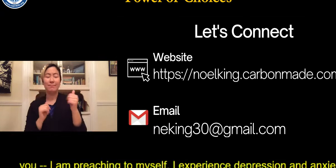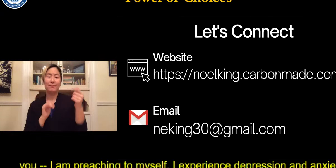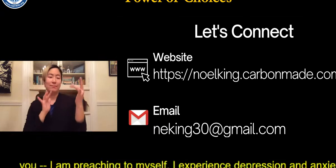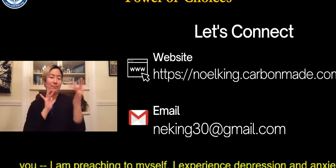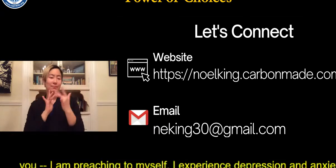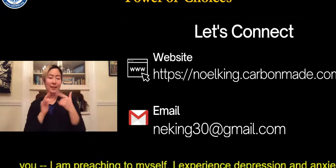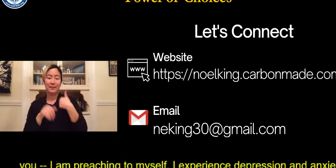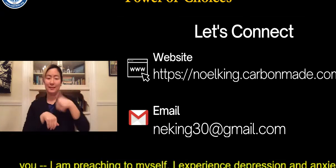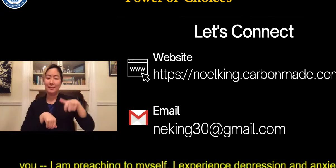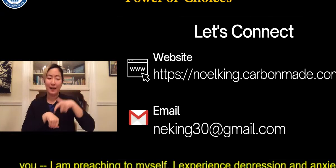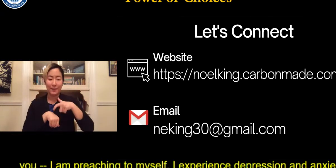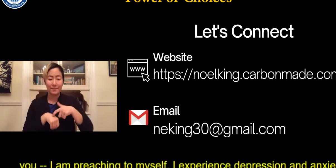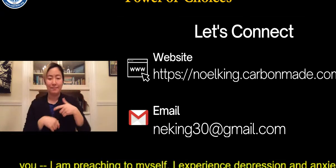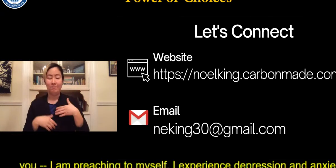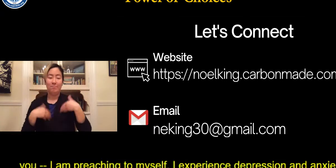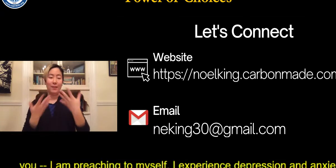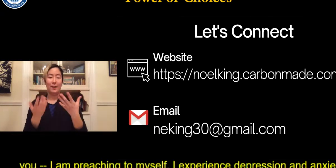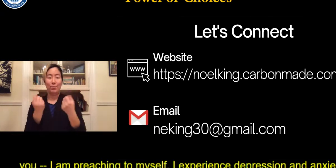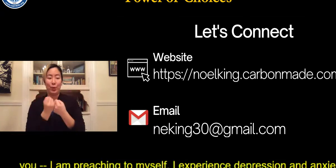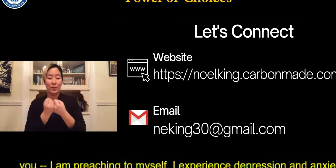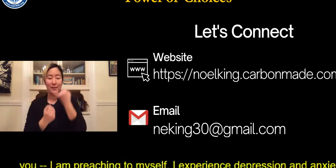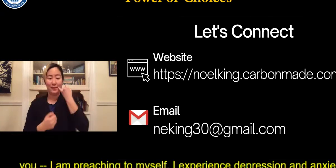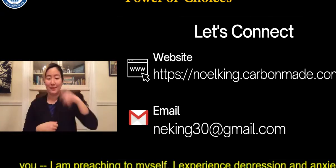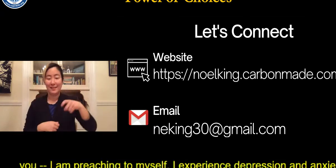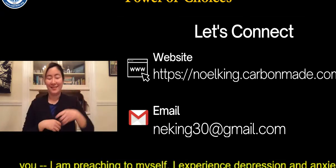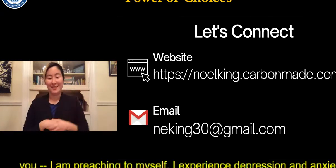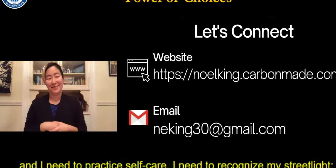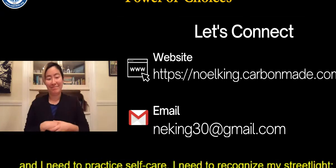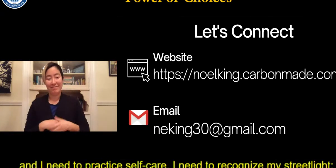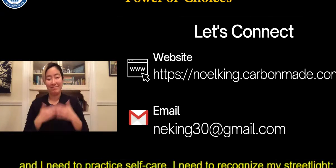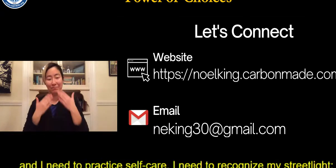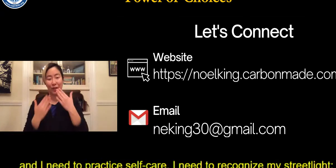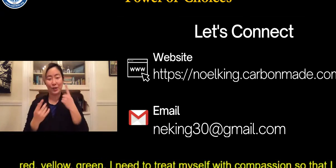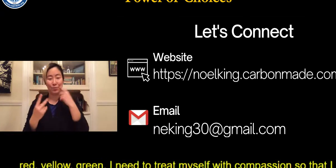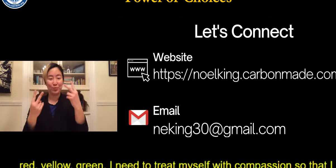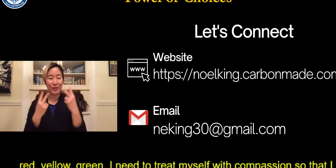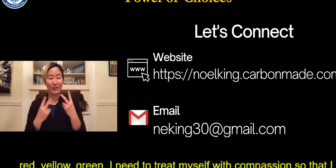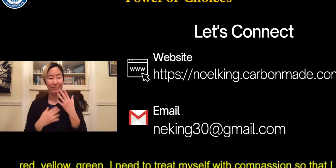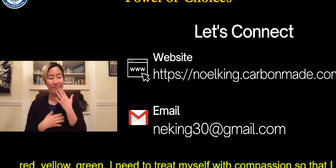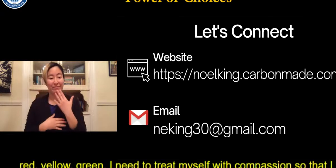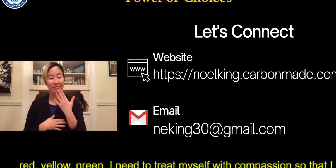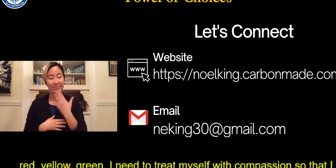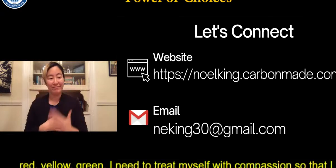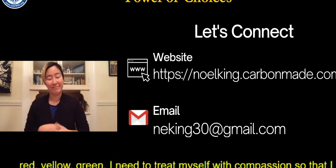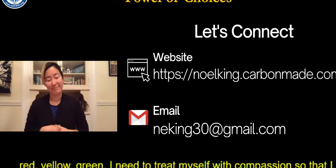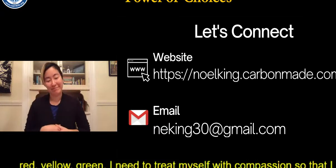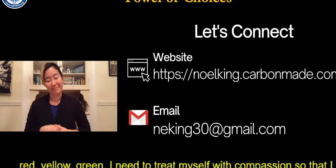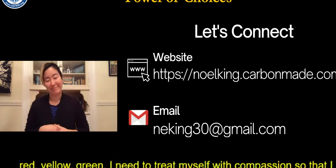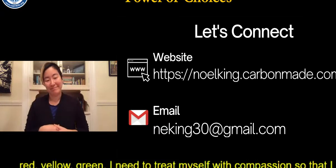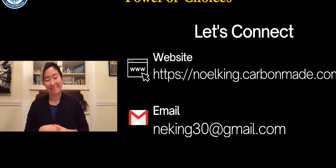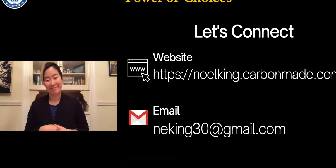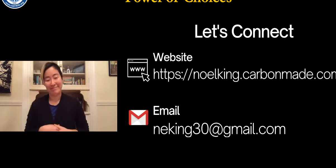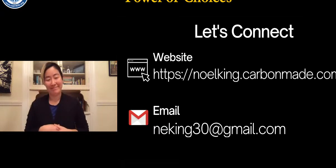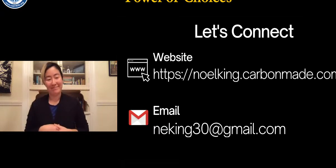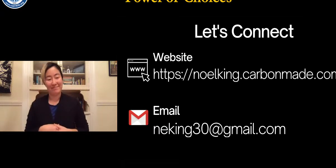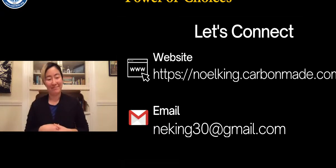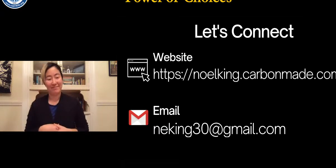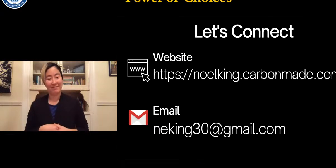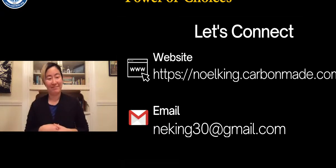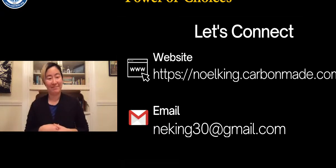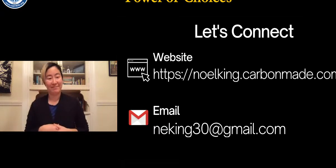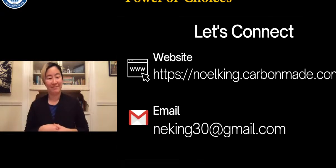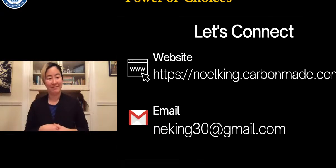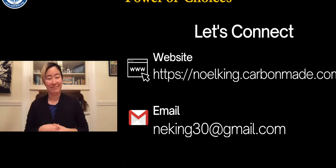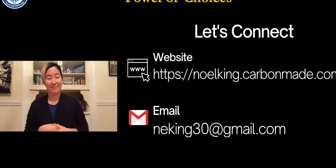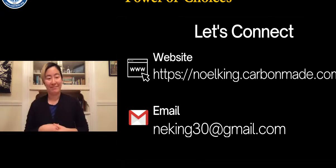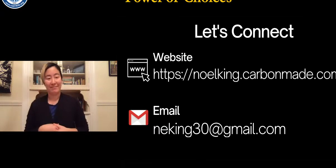If you have any thoughts, any questions, there is a website, my email, reach out to me. I'll be more than happy to